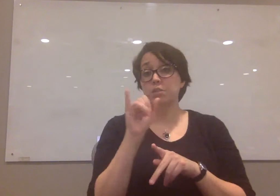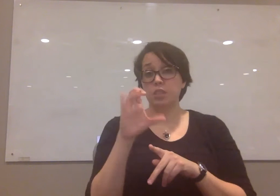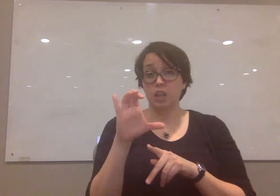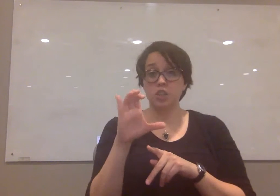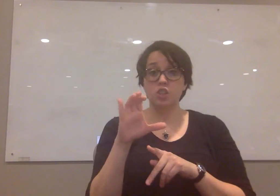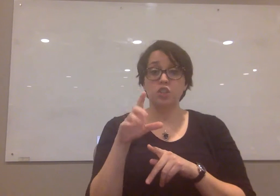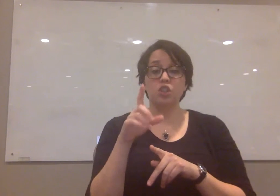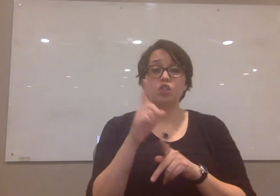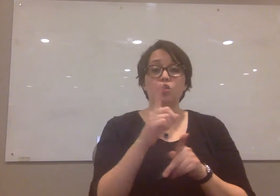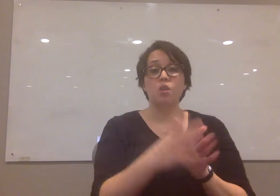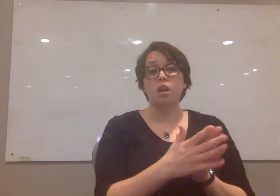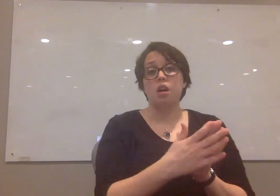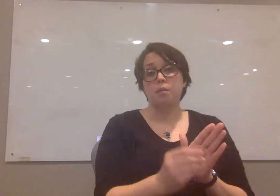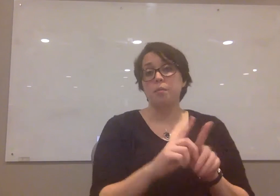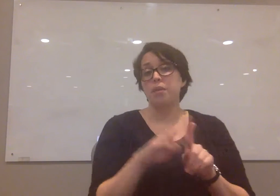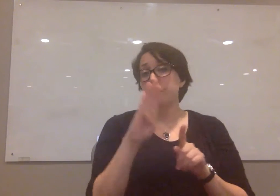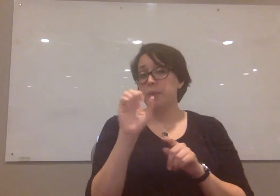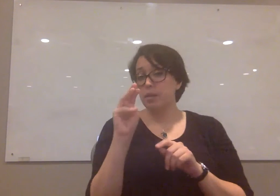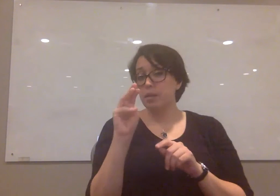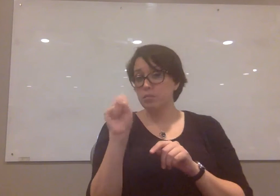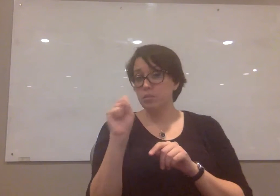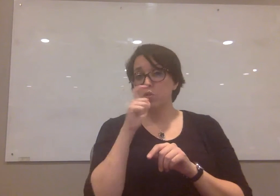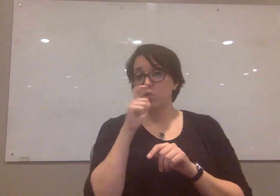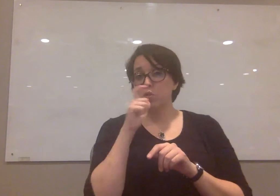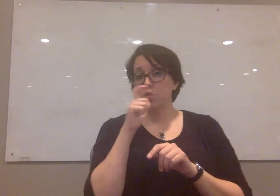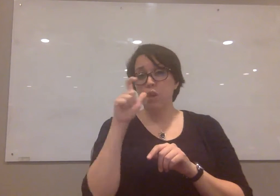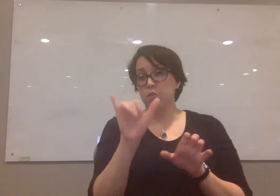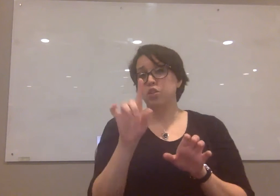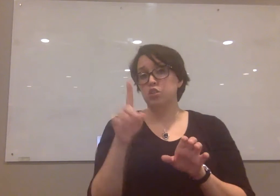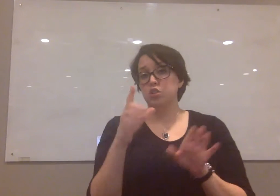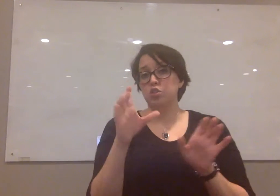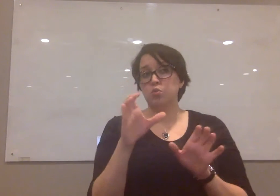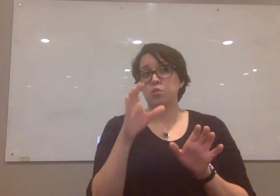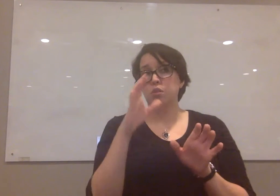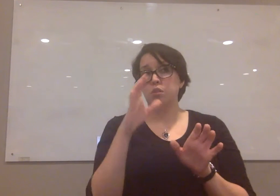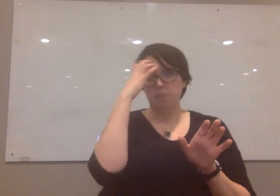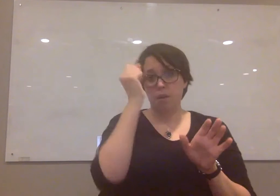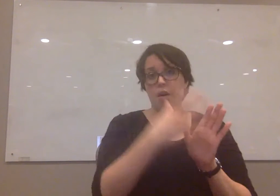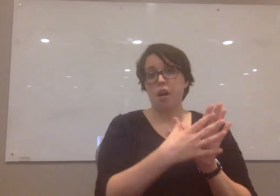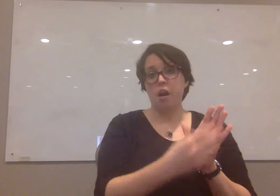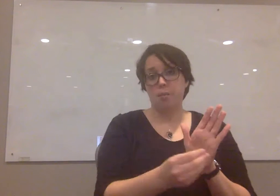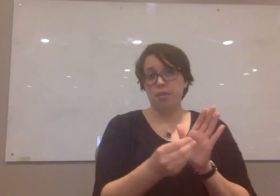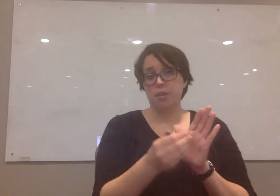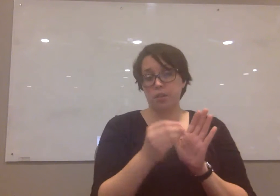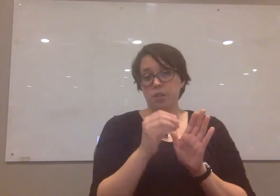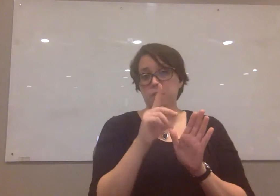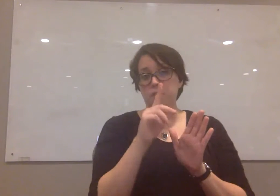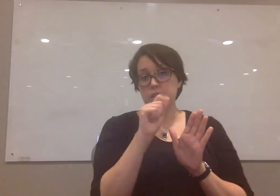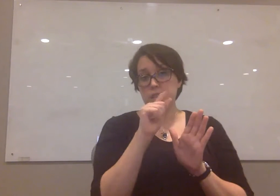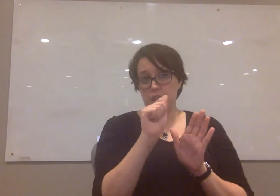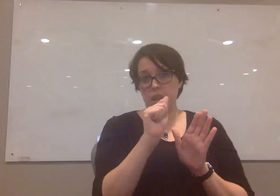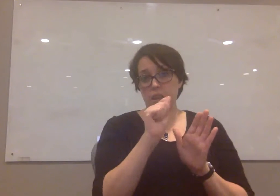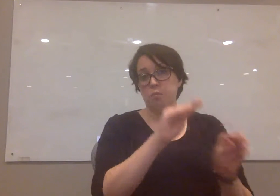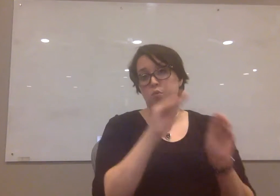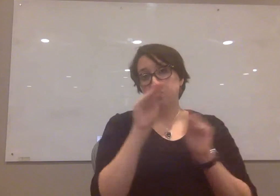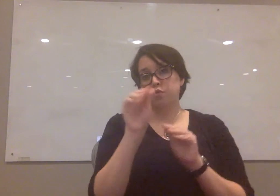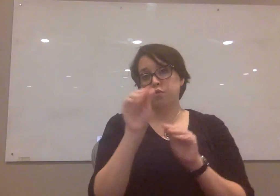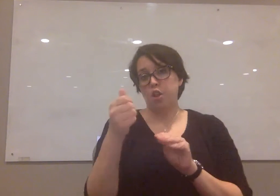the way the beam is implemented, you don't have to do that. You just do a mem copy. Of that data into someone else. Yeah, and because it's immutable, you don't have to worry